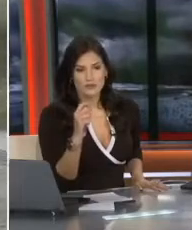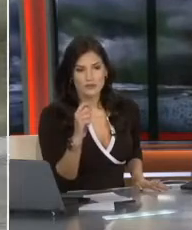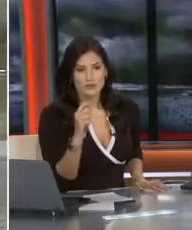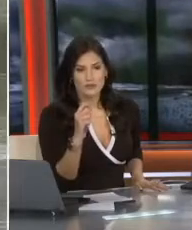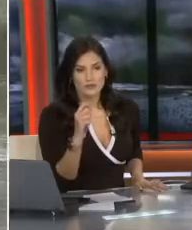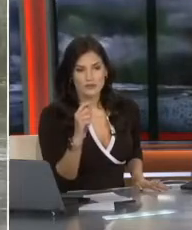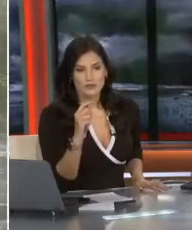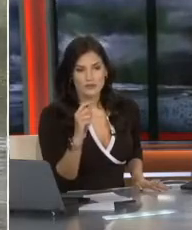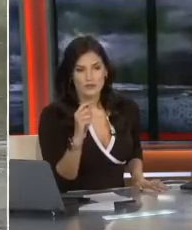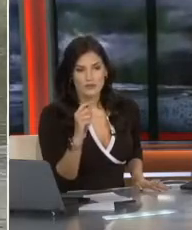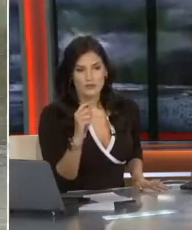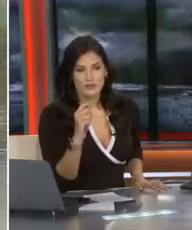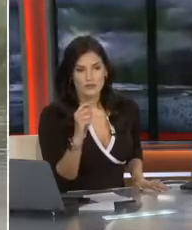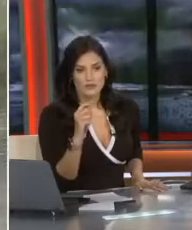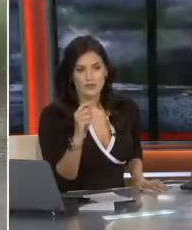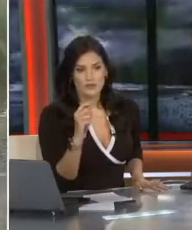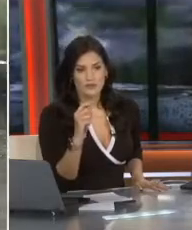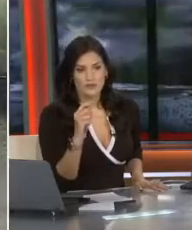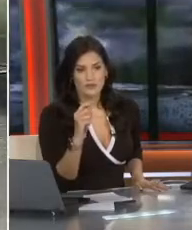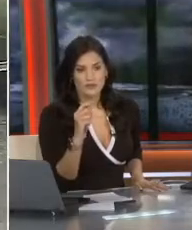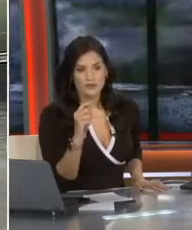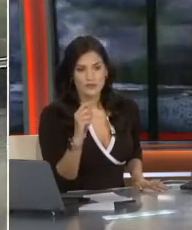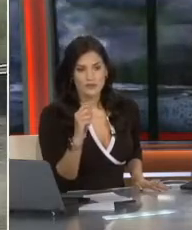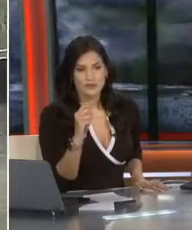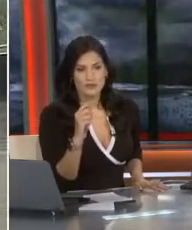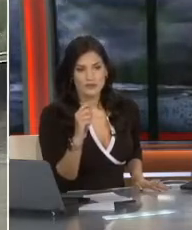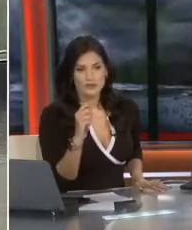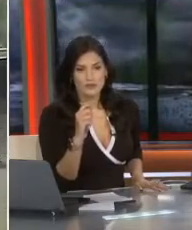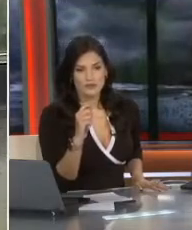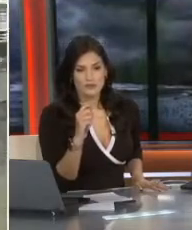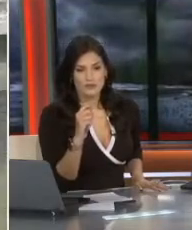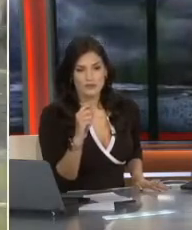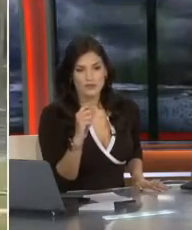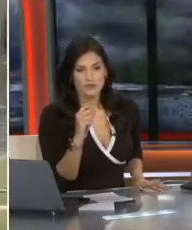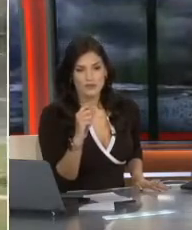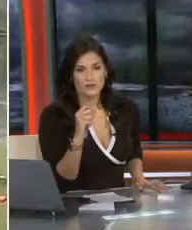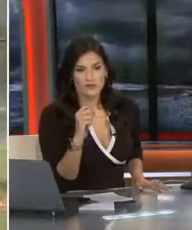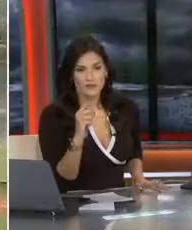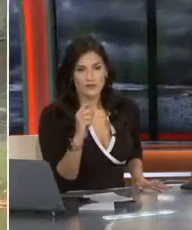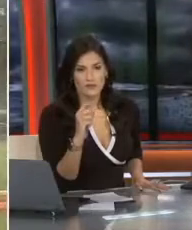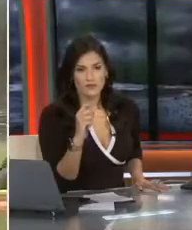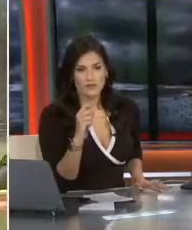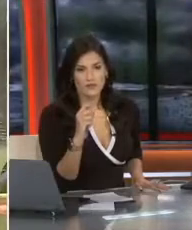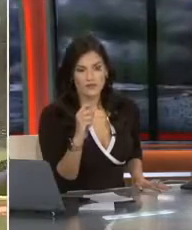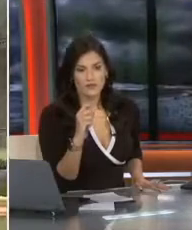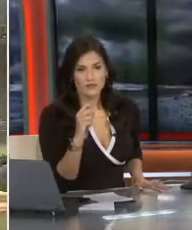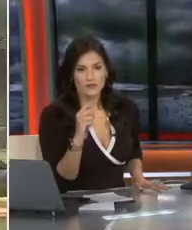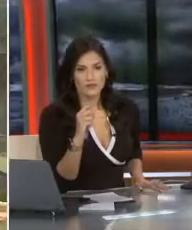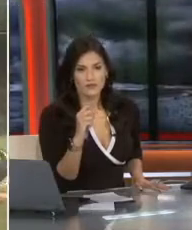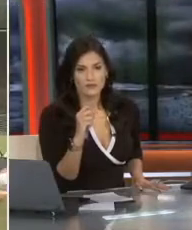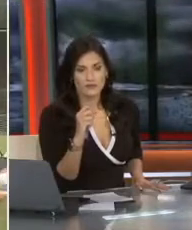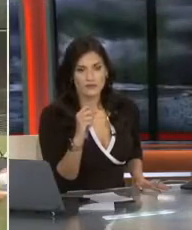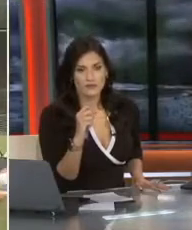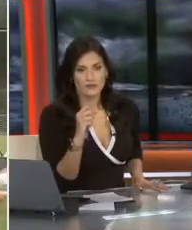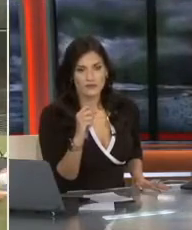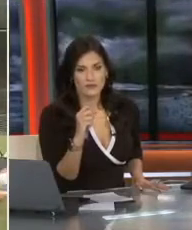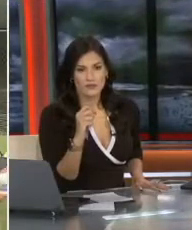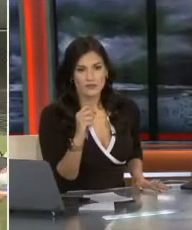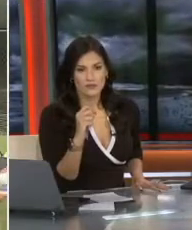Well, the feeling is it's cold out here. Obviously, I mean, you see these people walking in knee-level water. I mean,